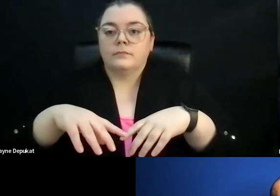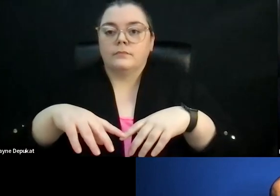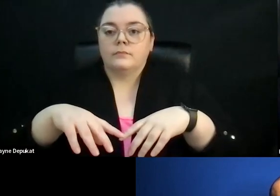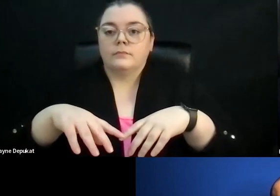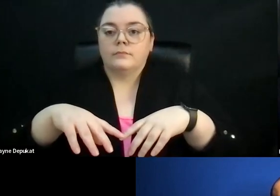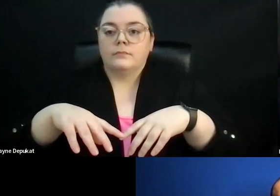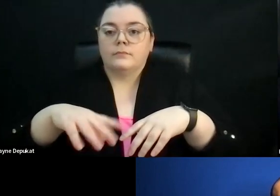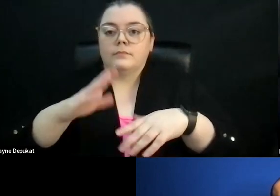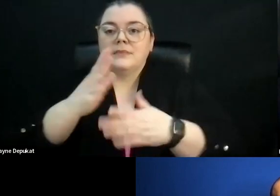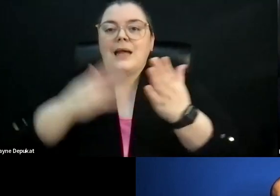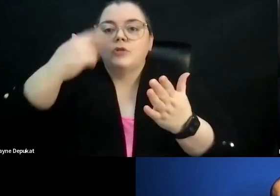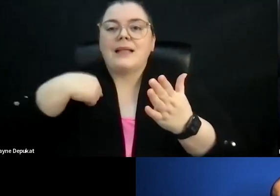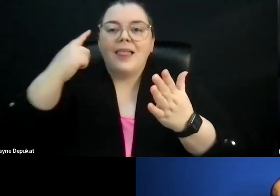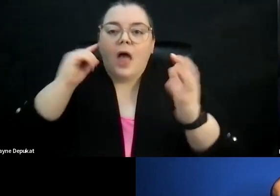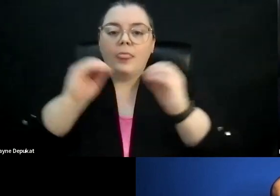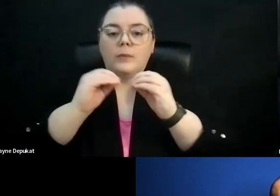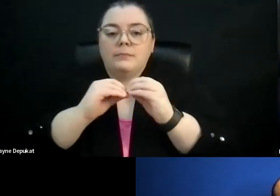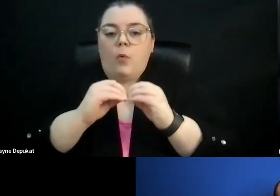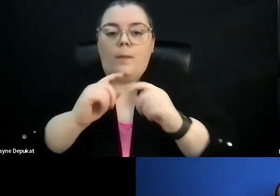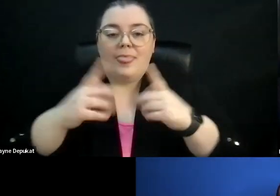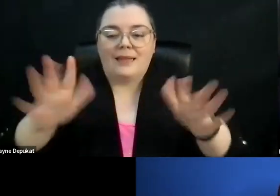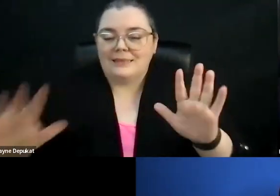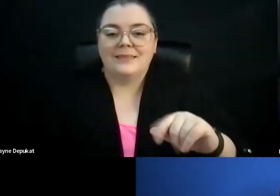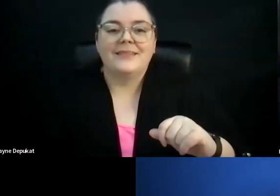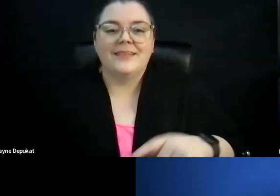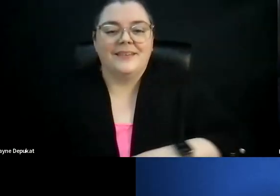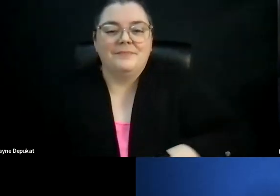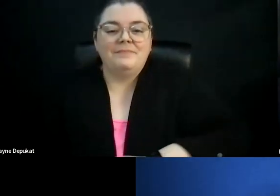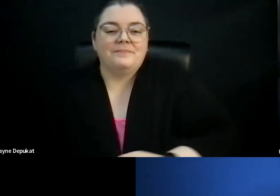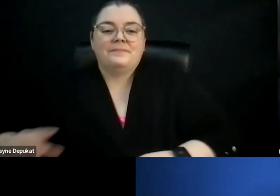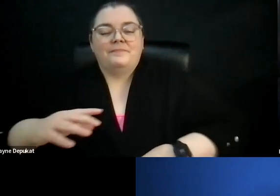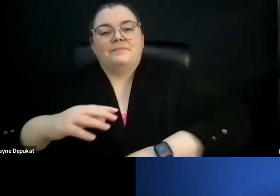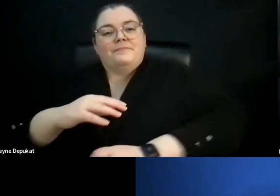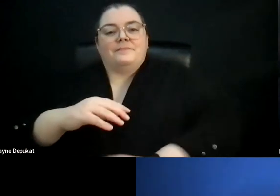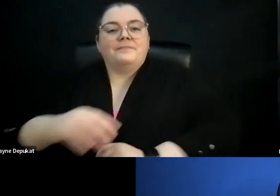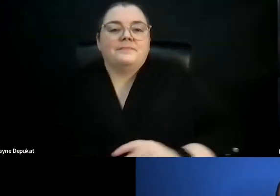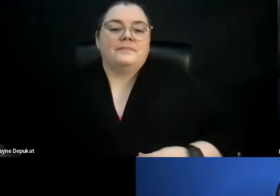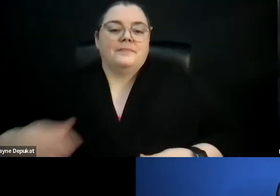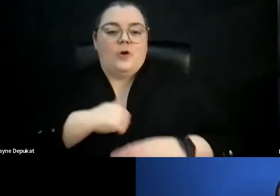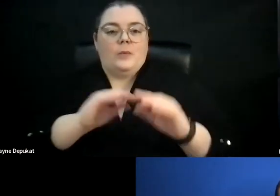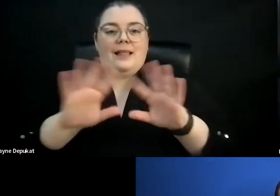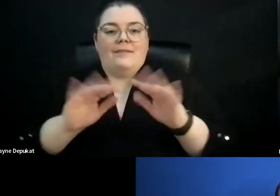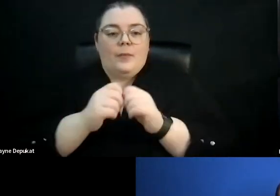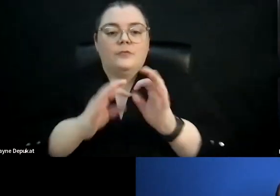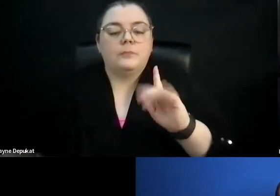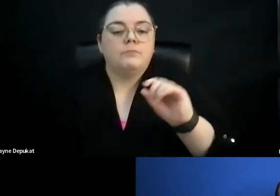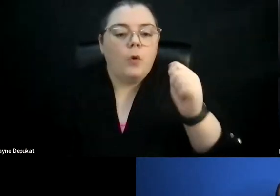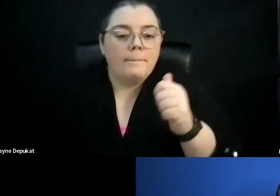for some reason, for some reason, I thought there was more, but I guess that's it.